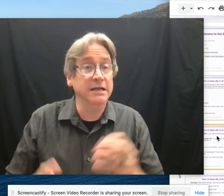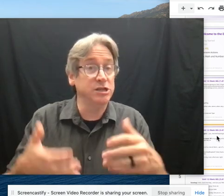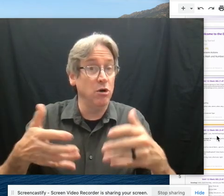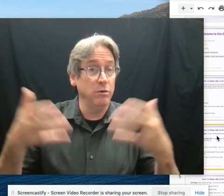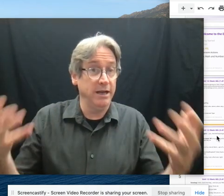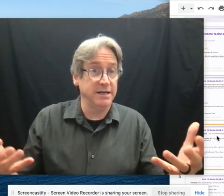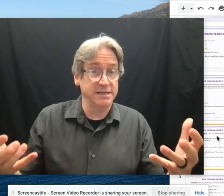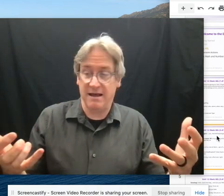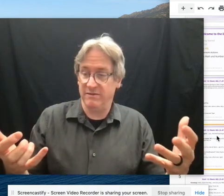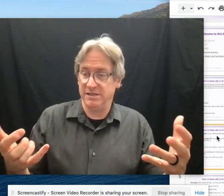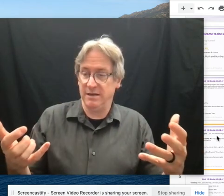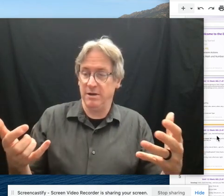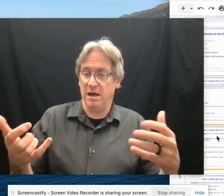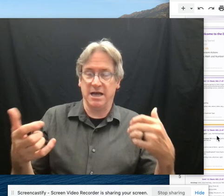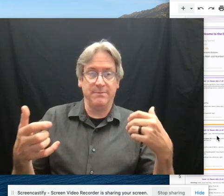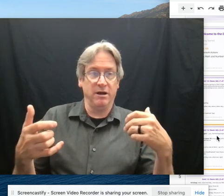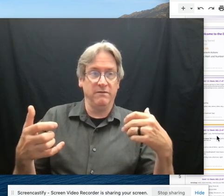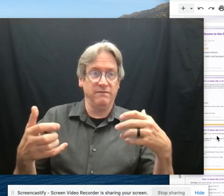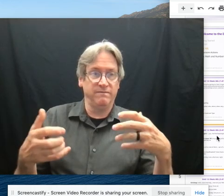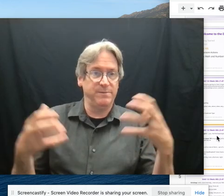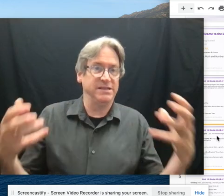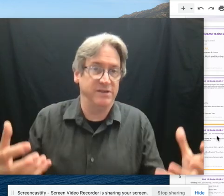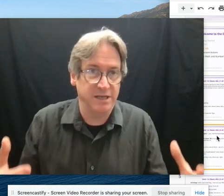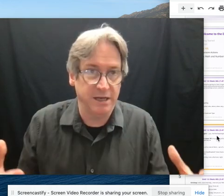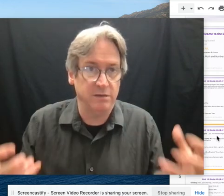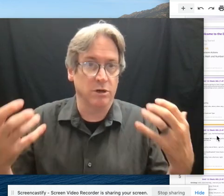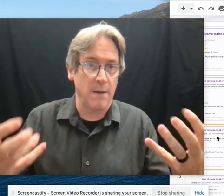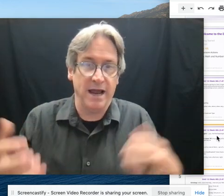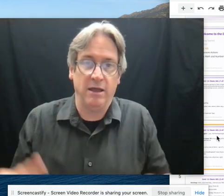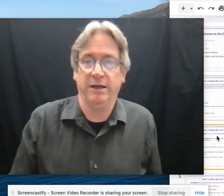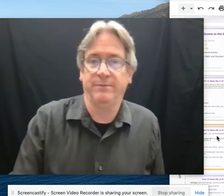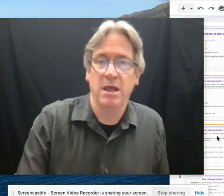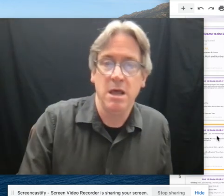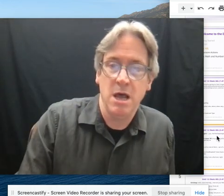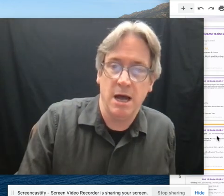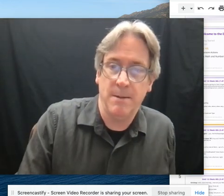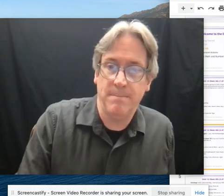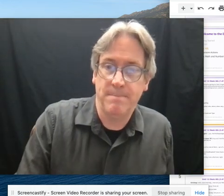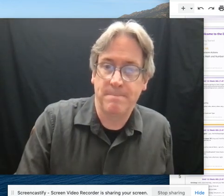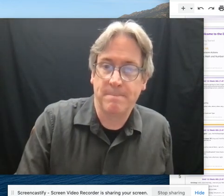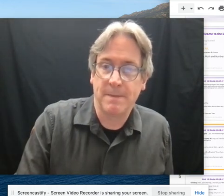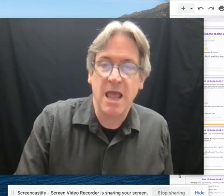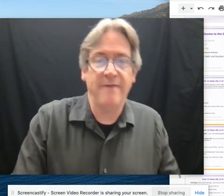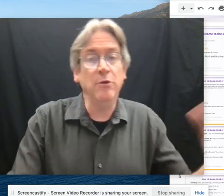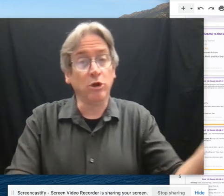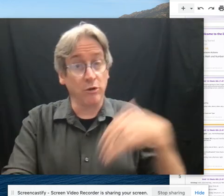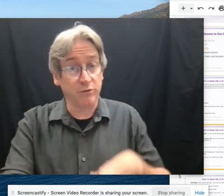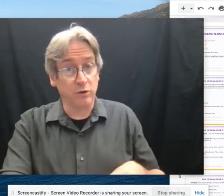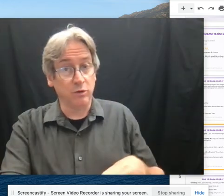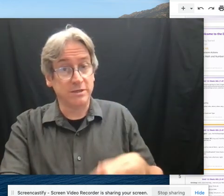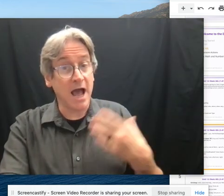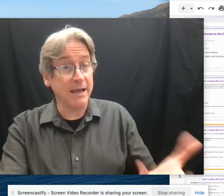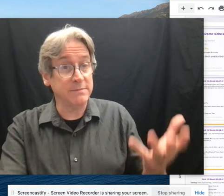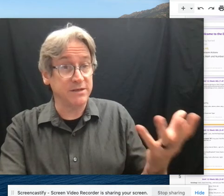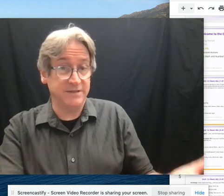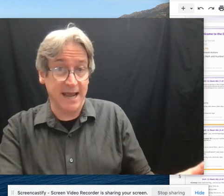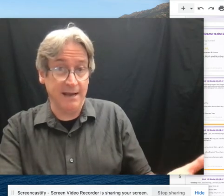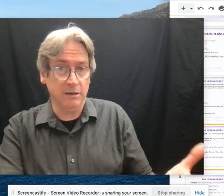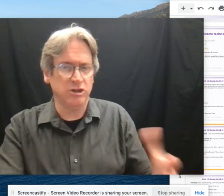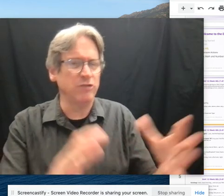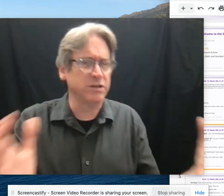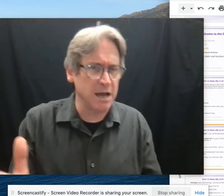on its own, it doesn't have the same type of specificity or commonality. And then we'll go through times